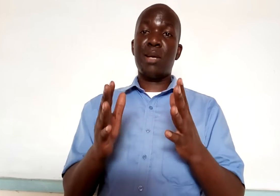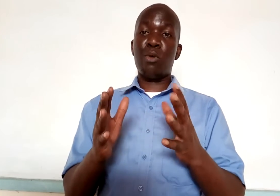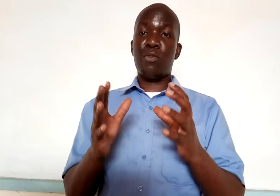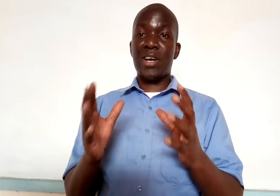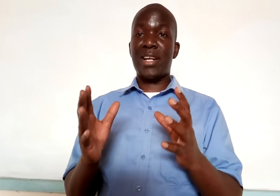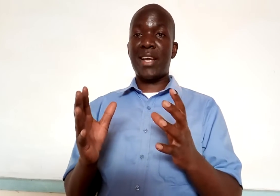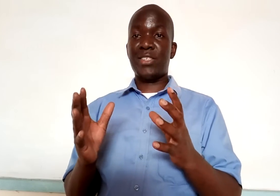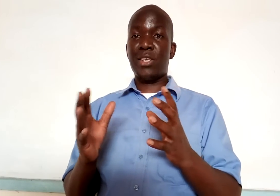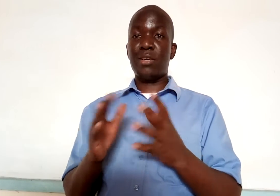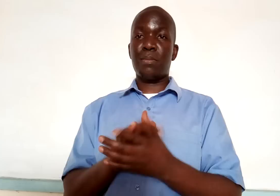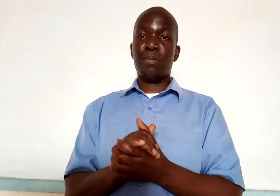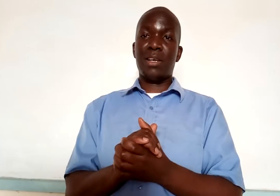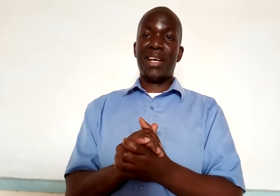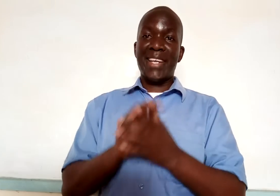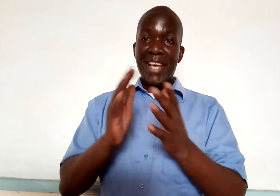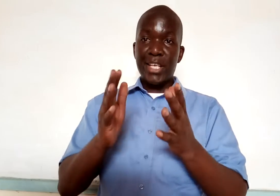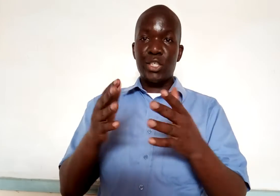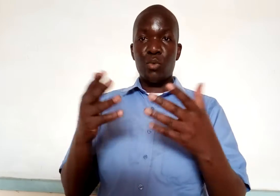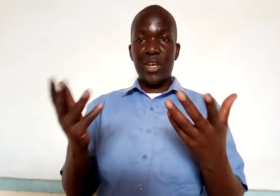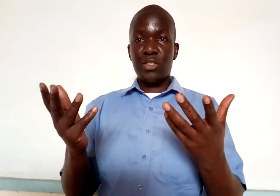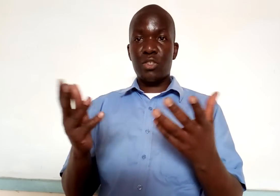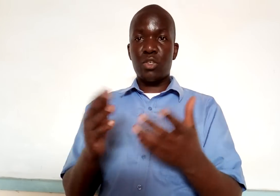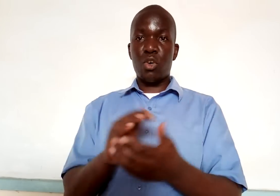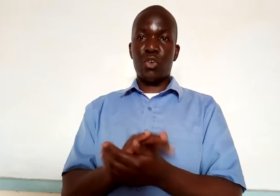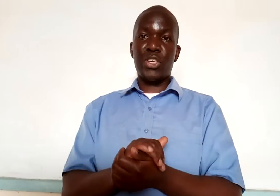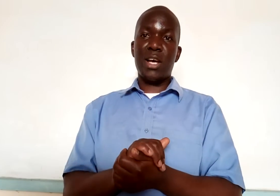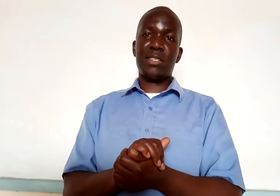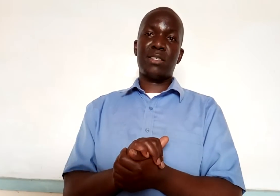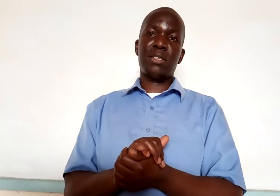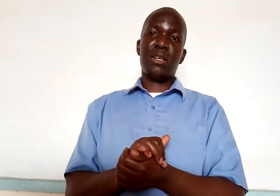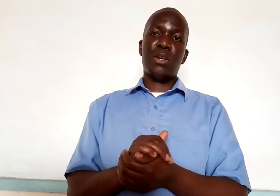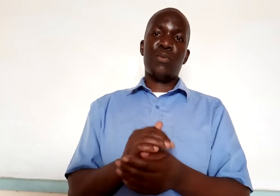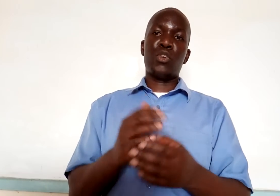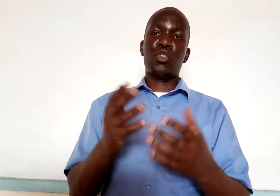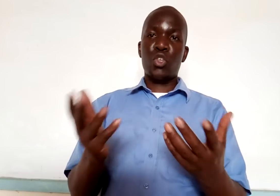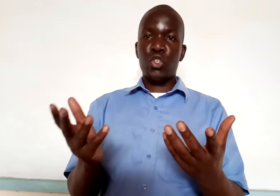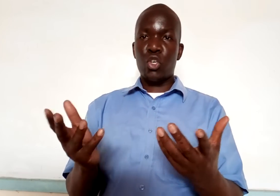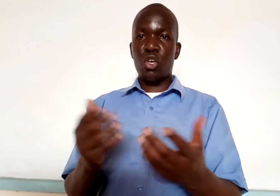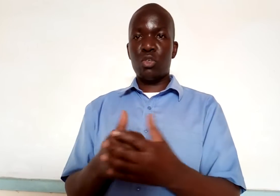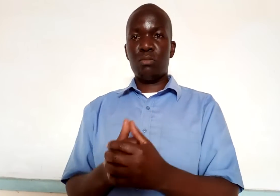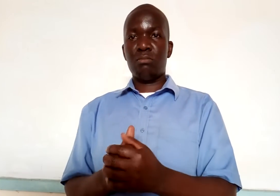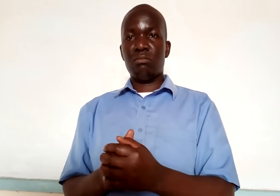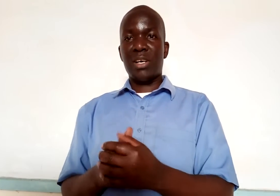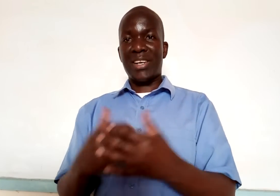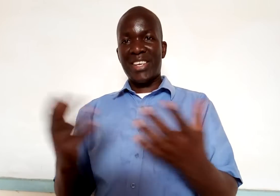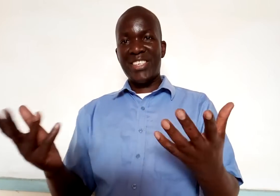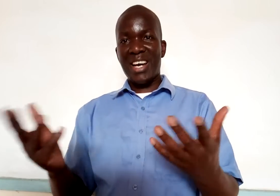of organizing days, weeks, or years for social,